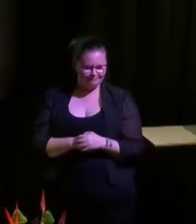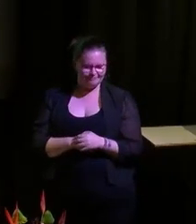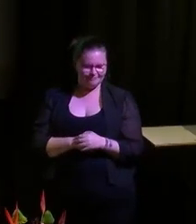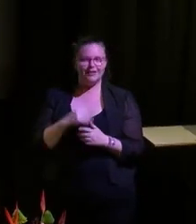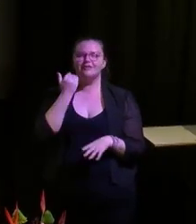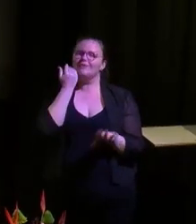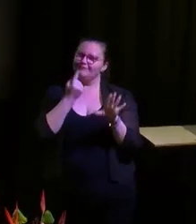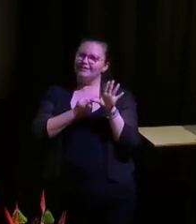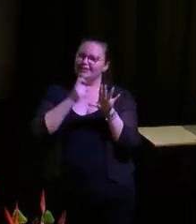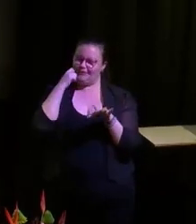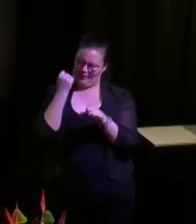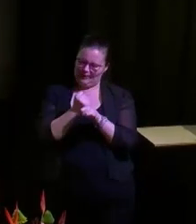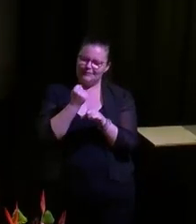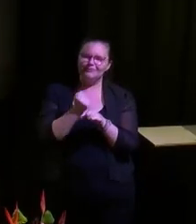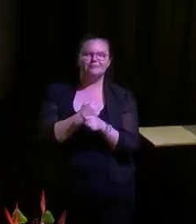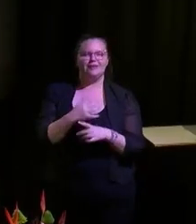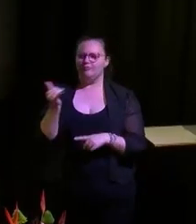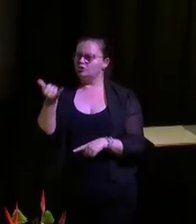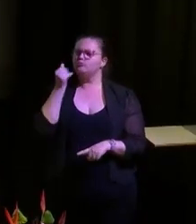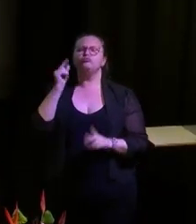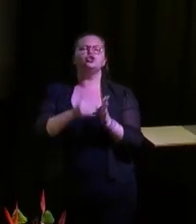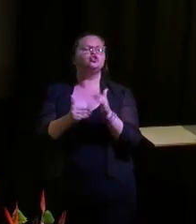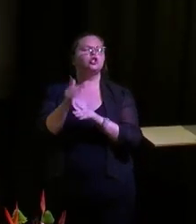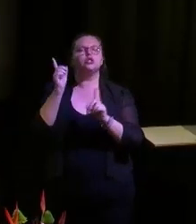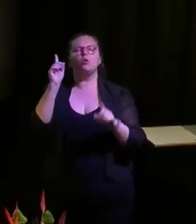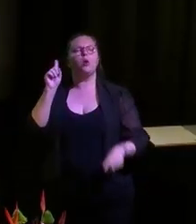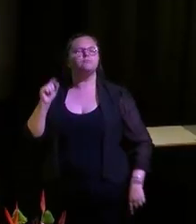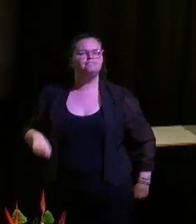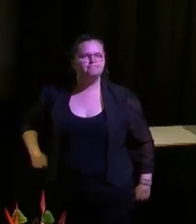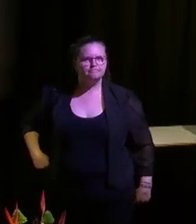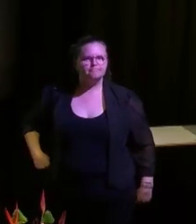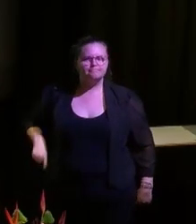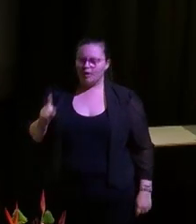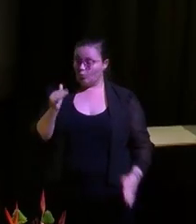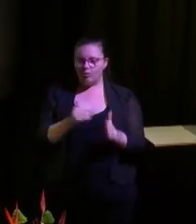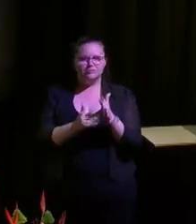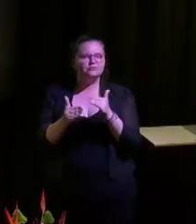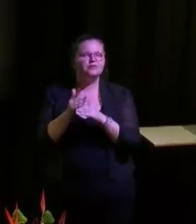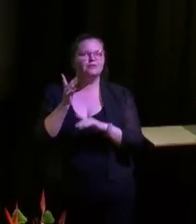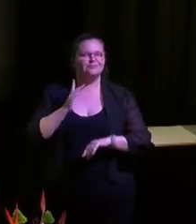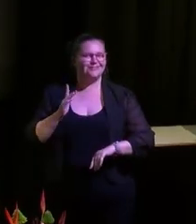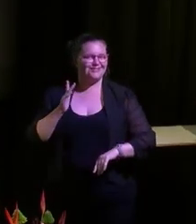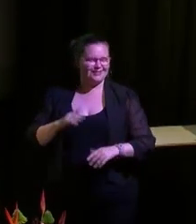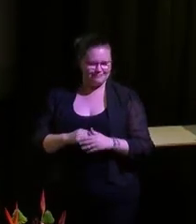every year she would do one and she would ring and say, what size now? What size, you know, what size do we need